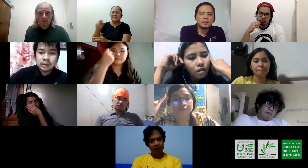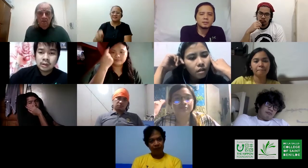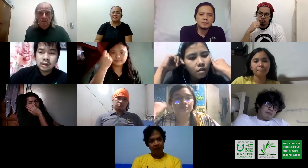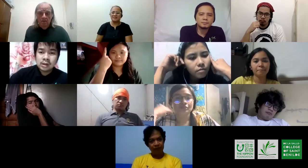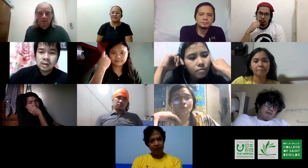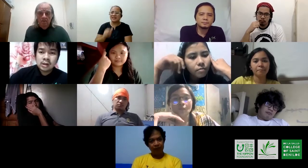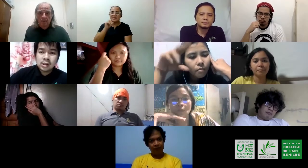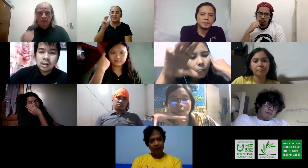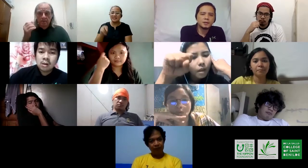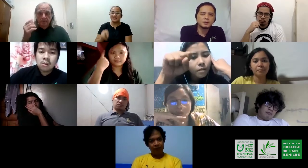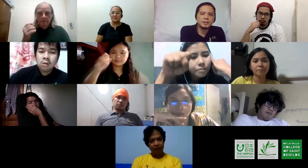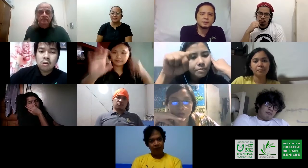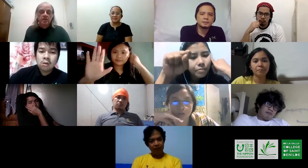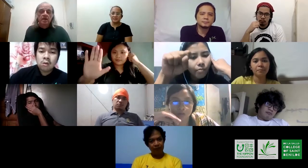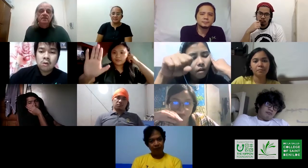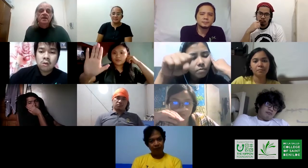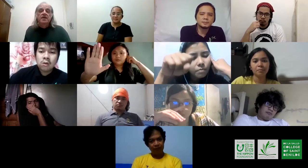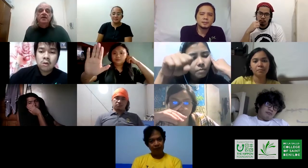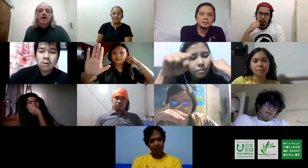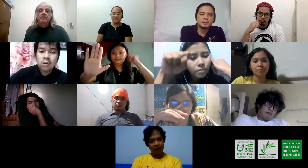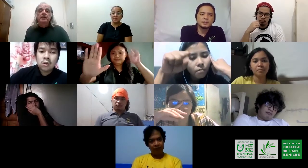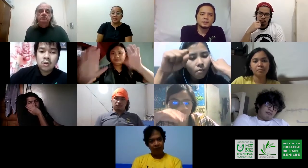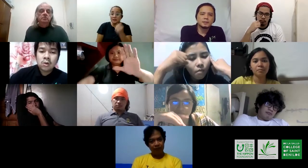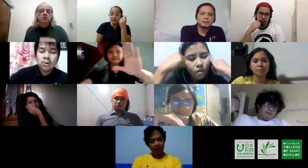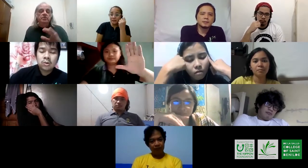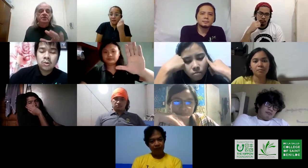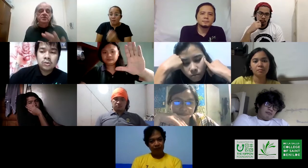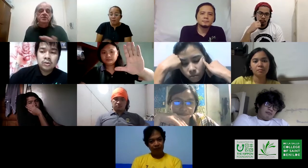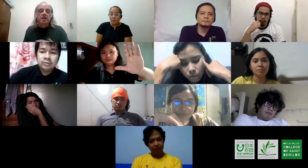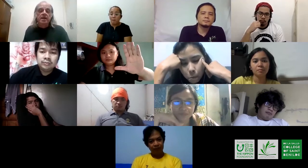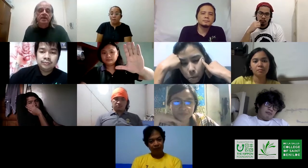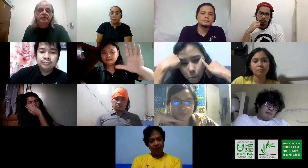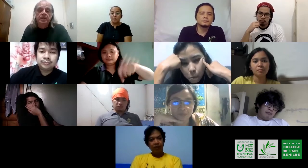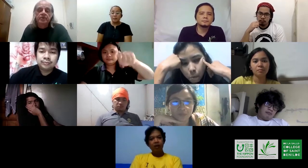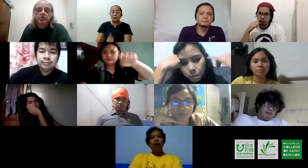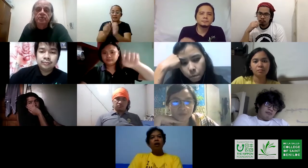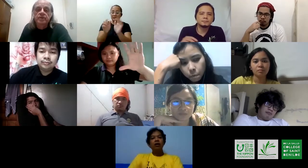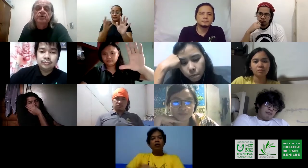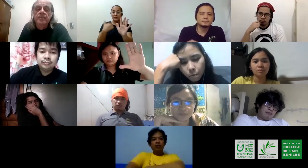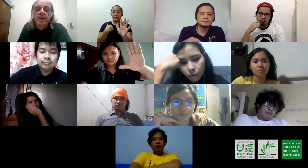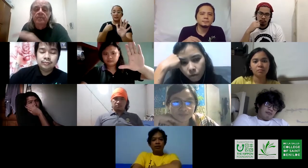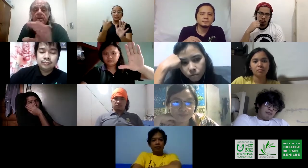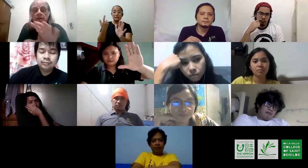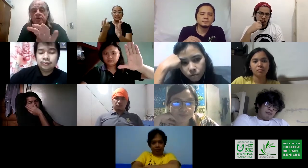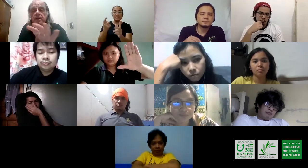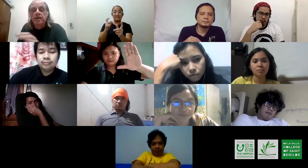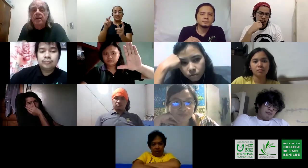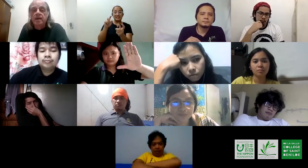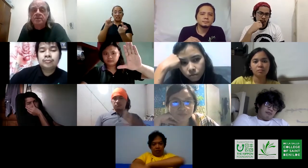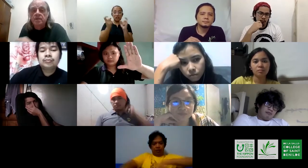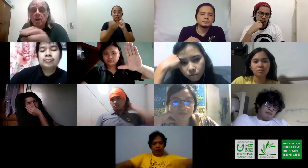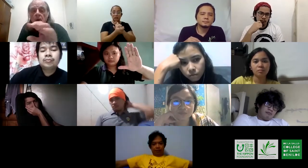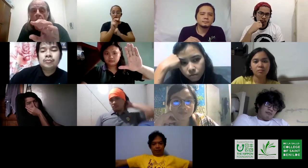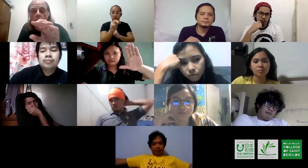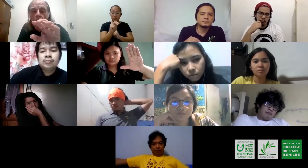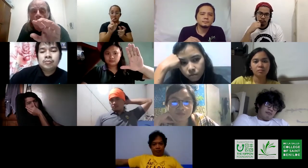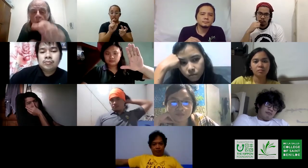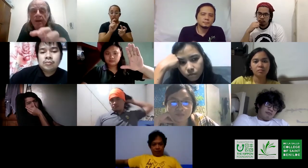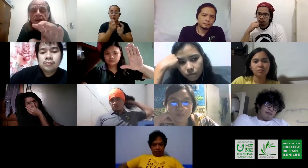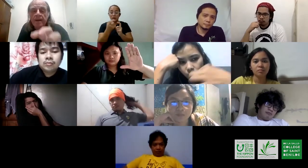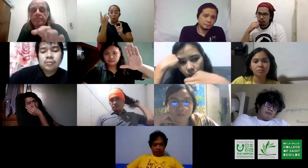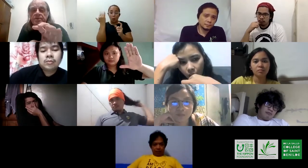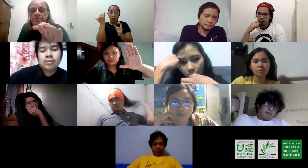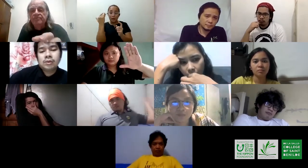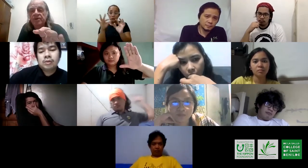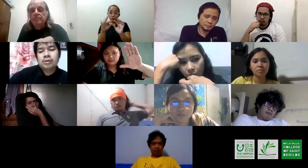Okay, sir. You I understand? Yeah. I mean, so this is the kind of changes you need to make because you're analyzing